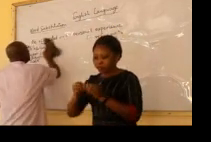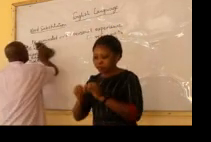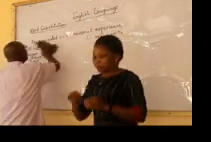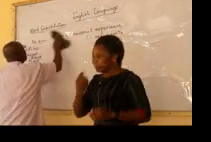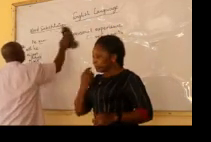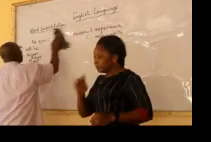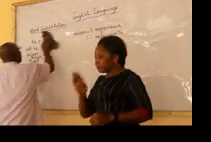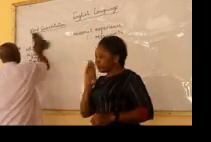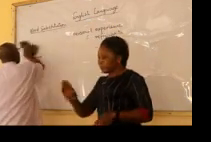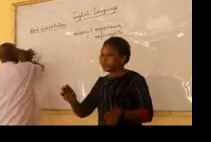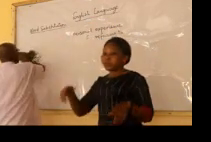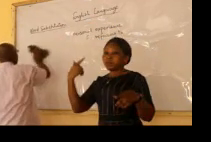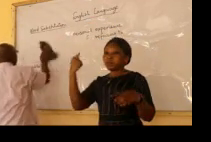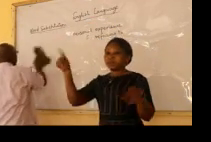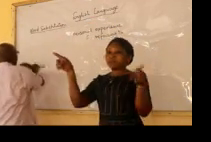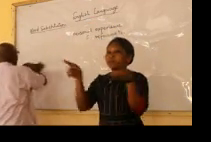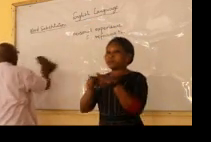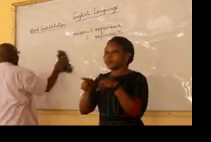must be the same.